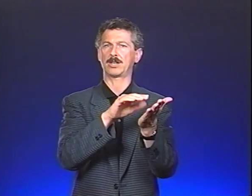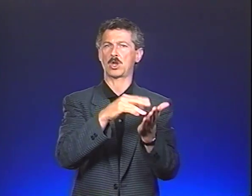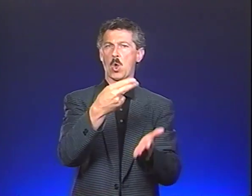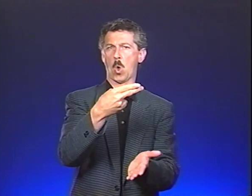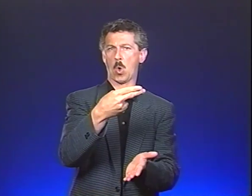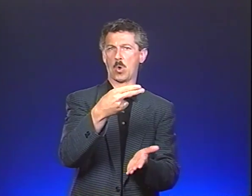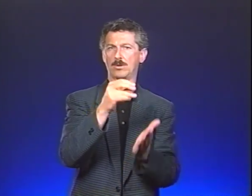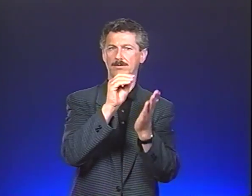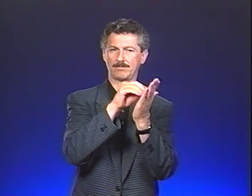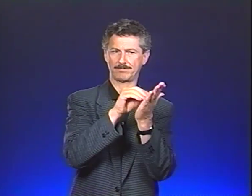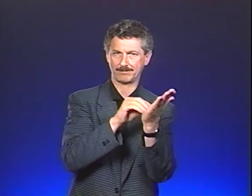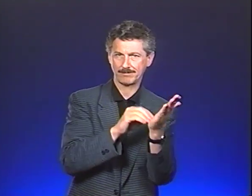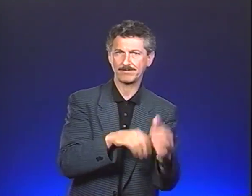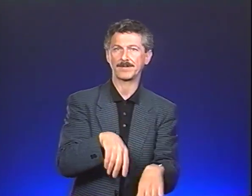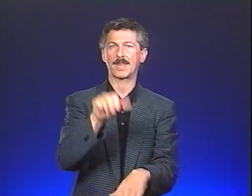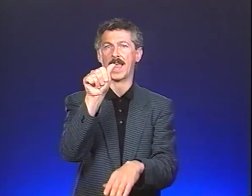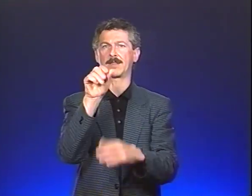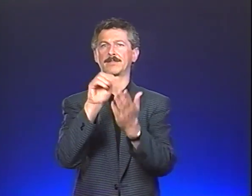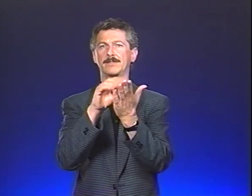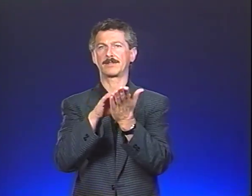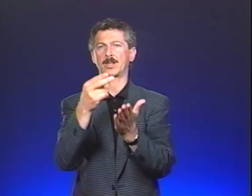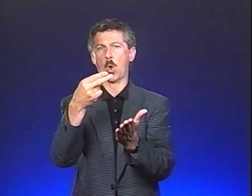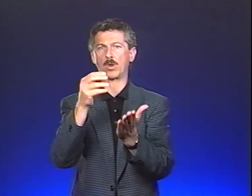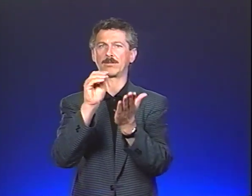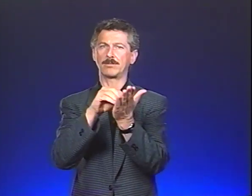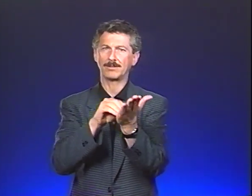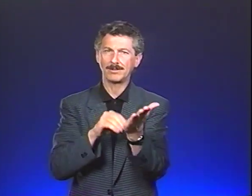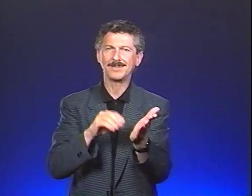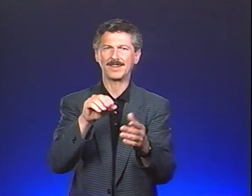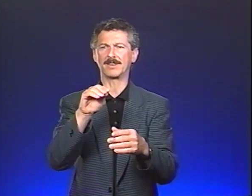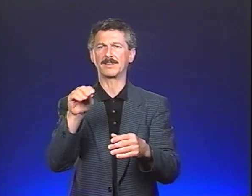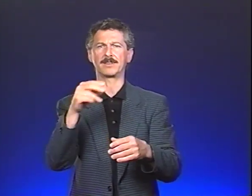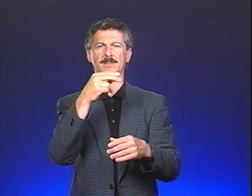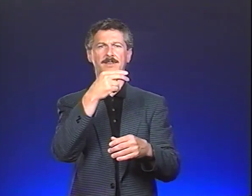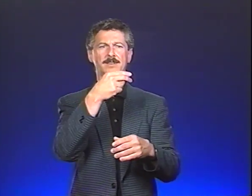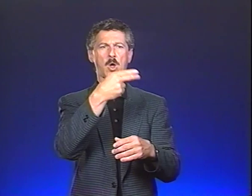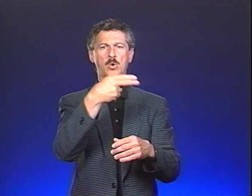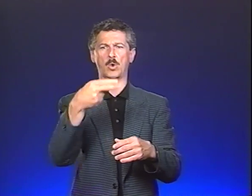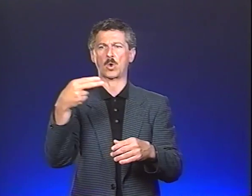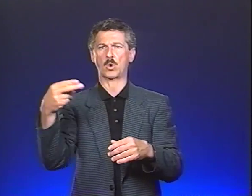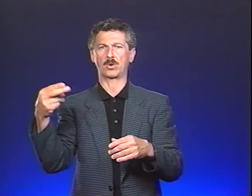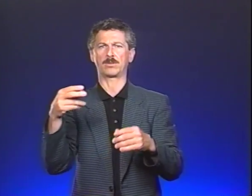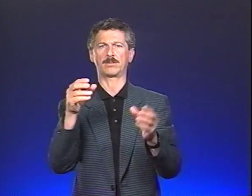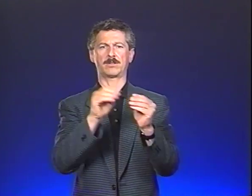letter. And we can note these as a hold sign, hold sign, hold sign, hold sign.